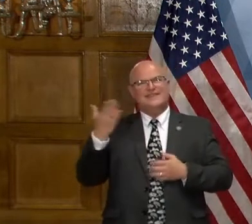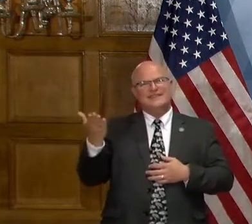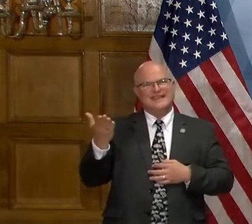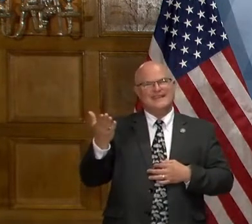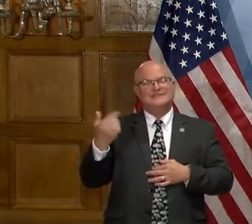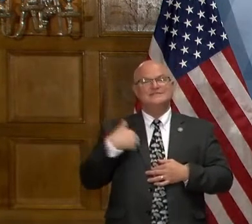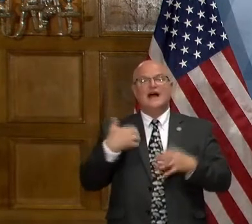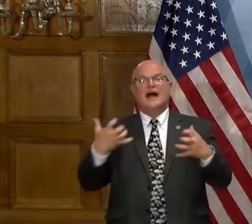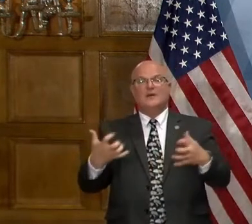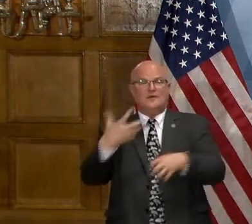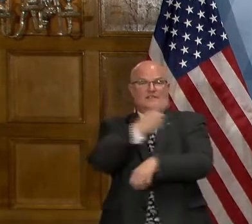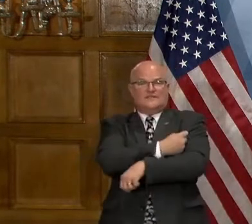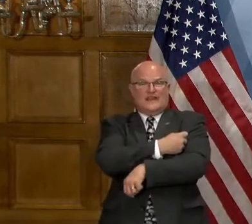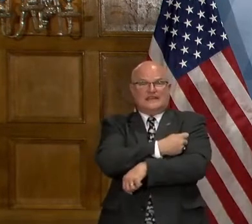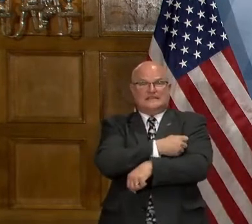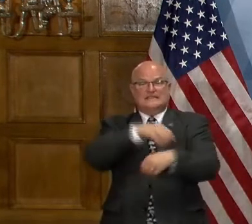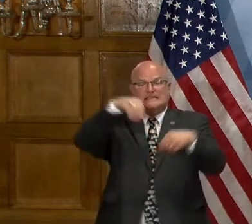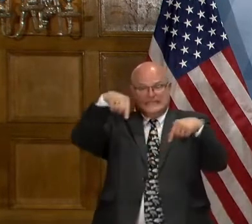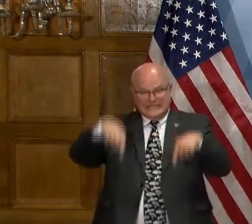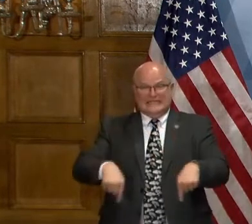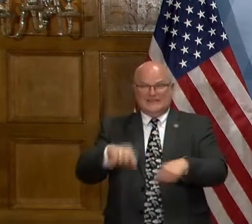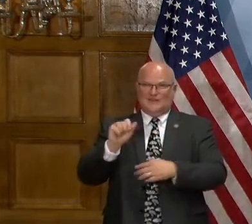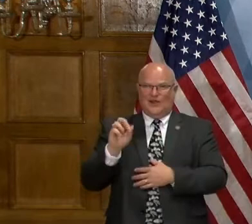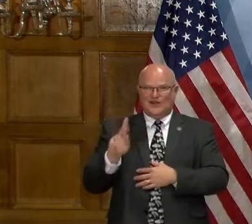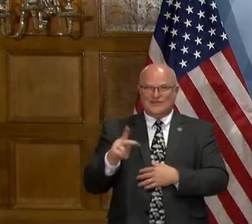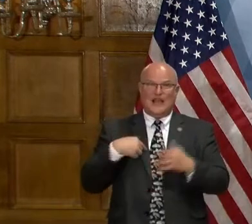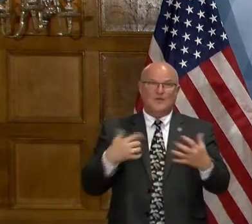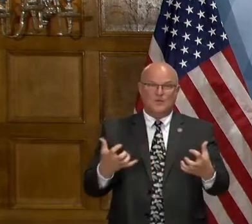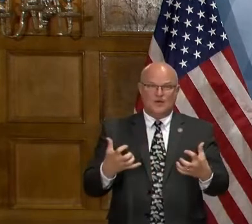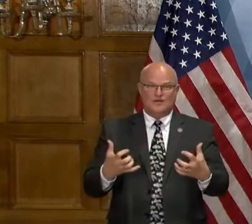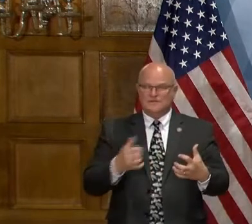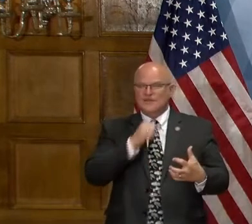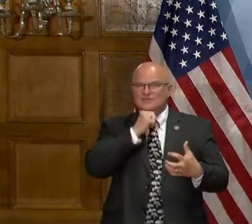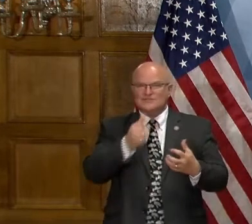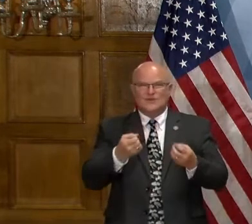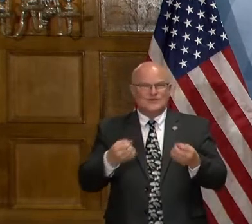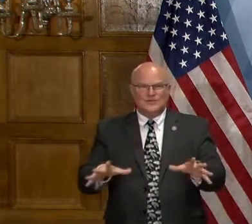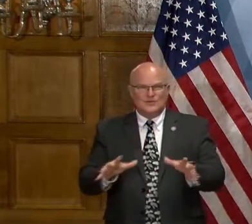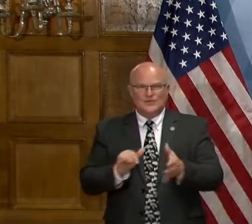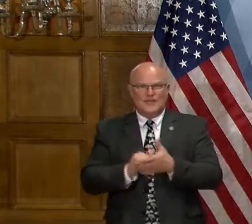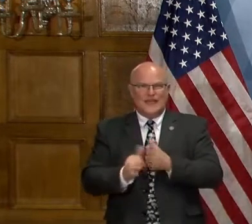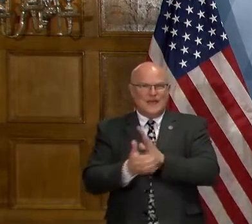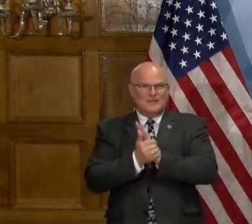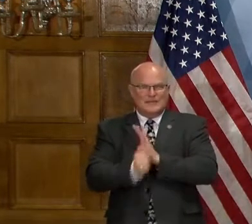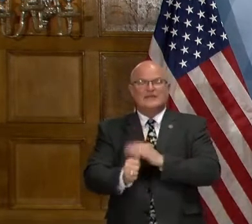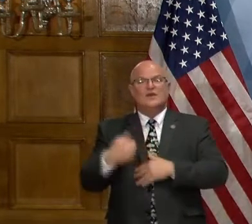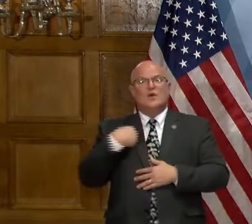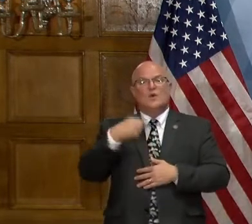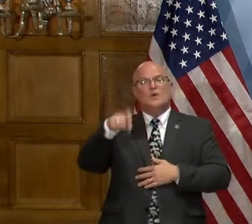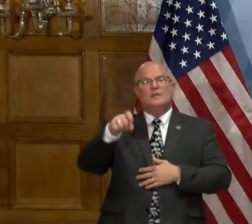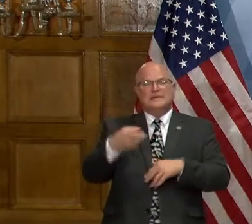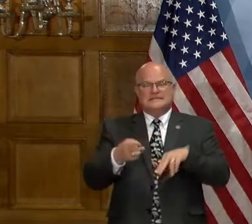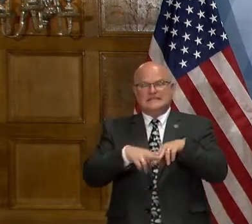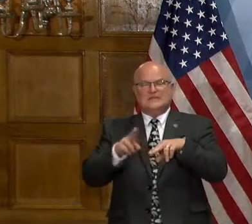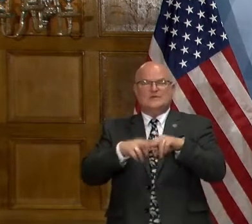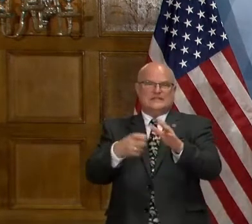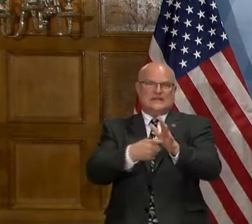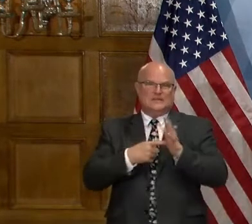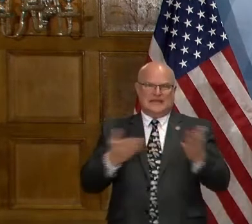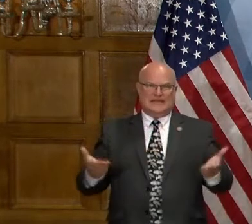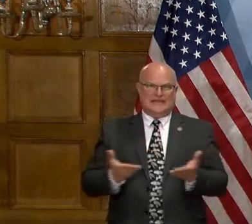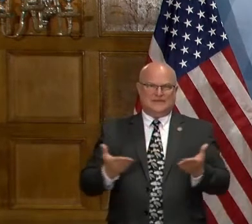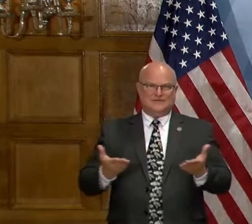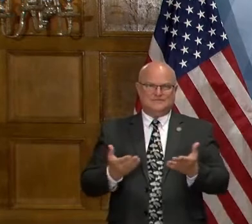I want those vaccines to go in Arkansas, and so let's don't lose that ability. We have to increase our demand for